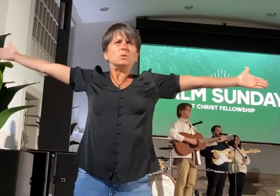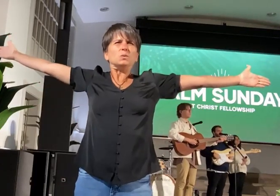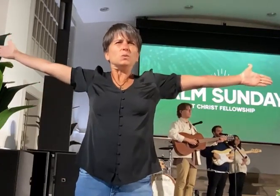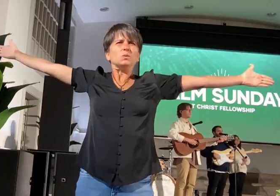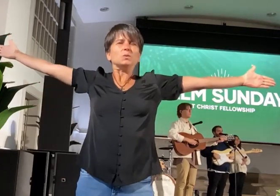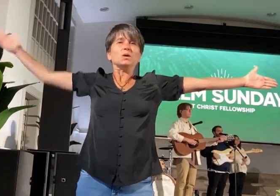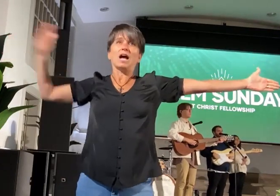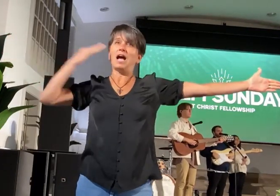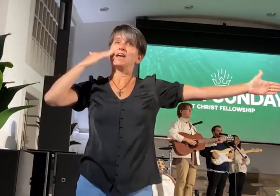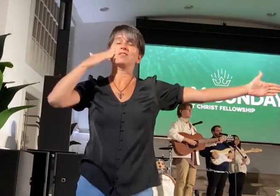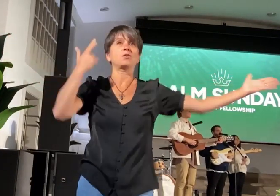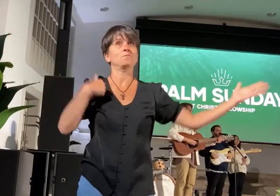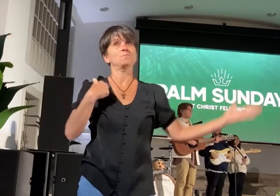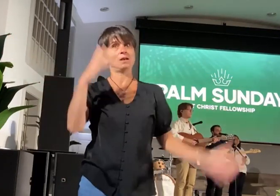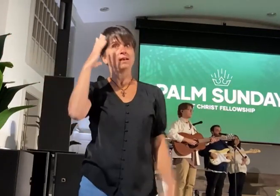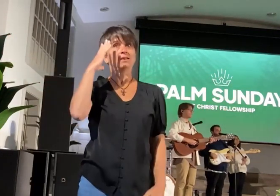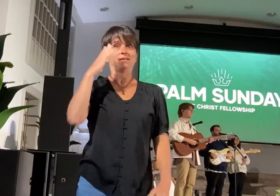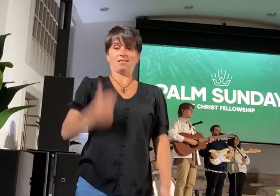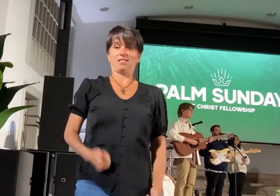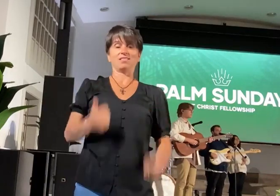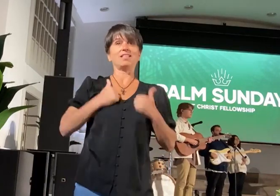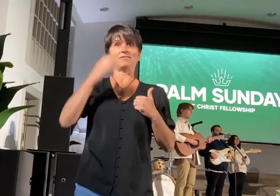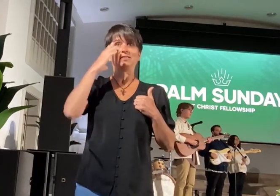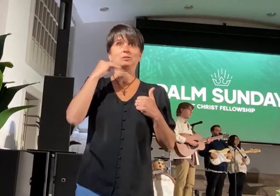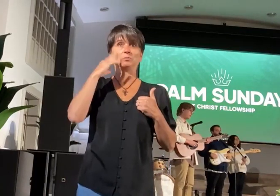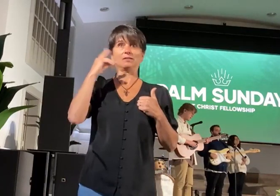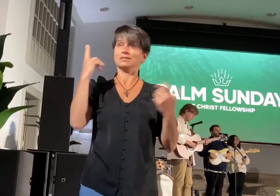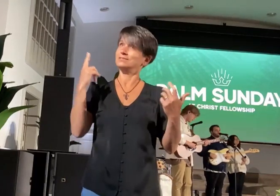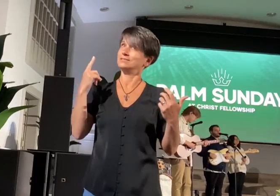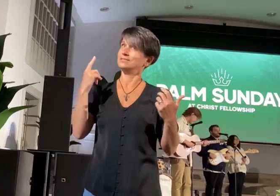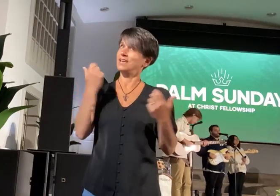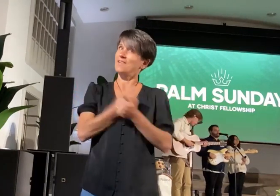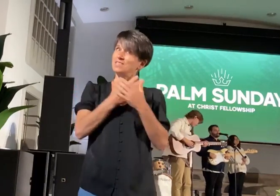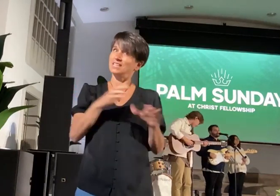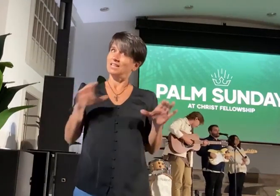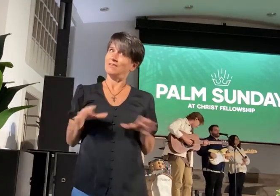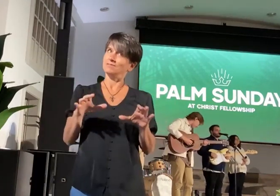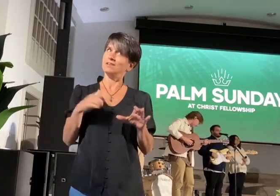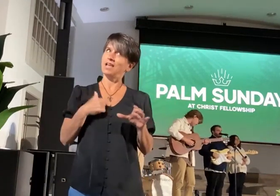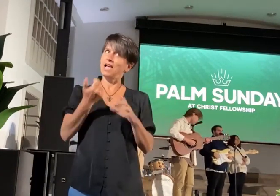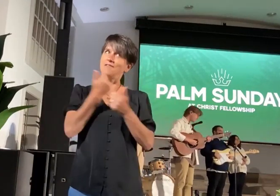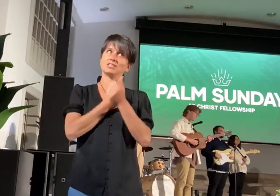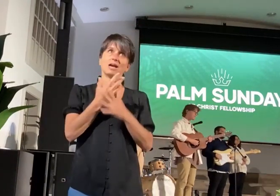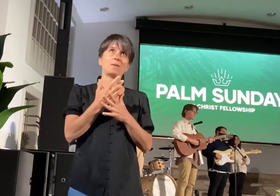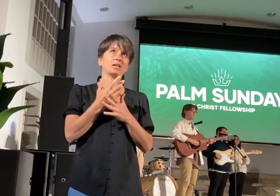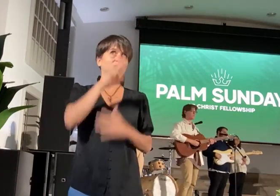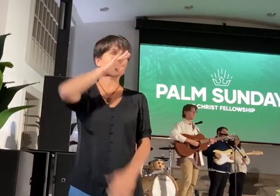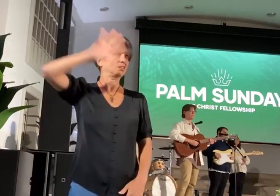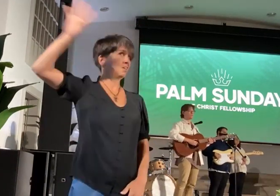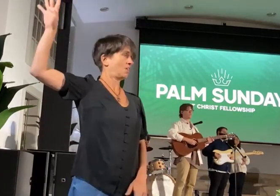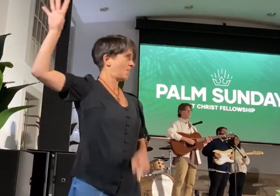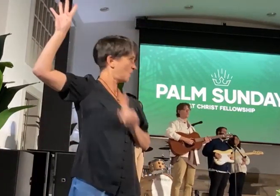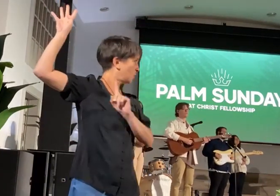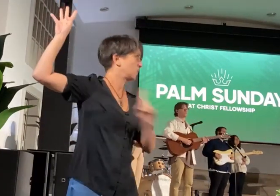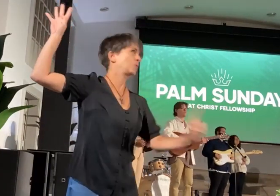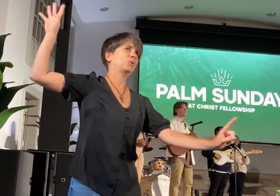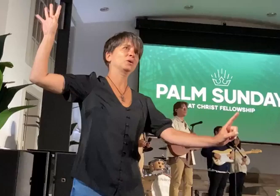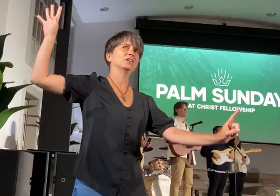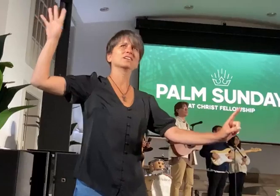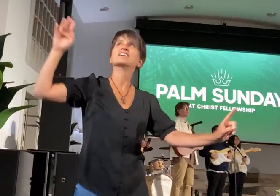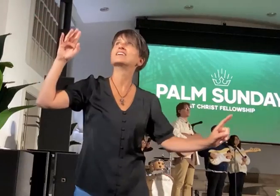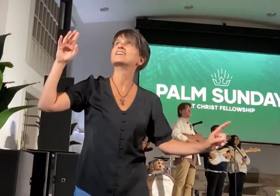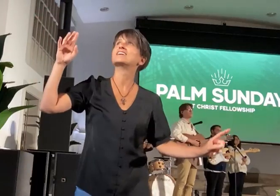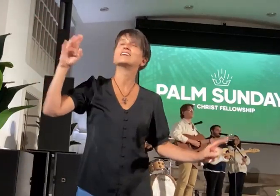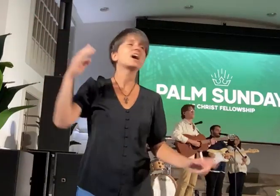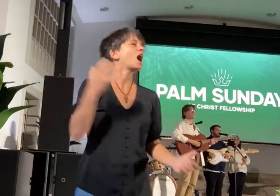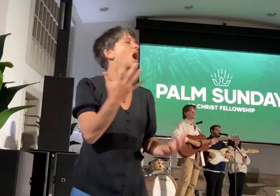journey. And I know where my feet have carried me. I know the things that I've run away from, the times that I've run away from God asking me to love